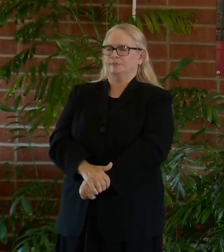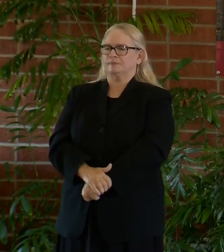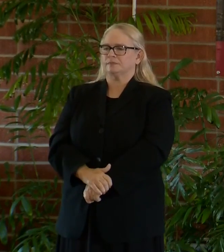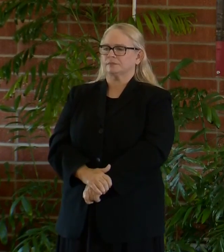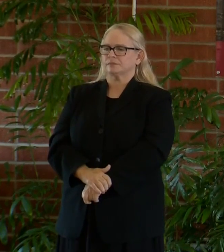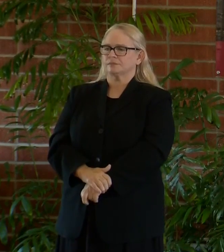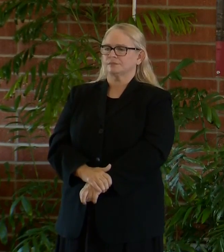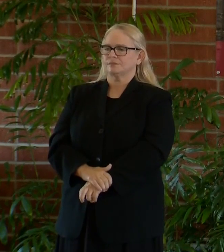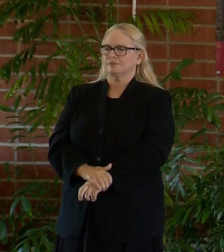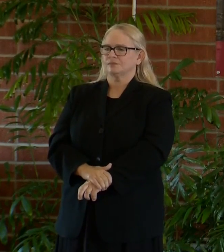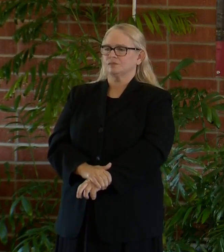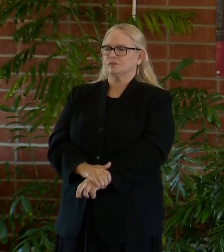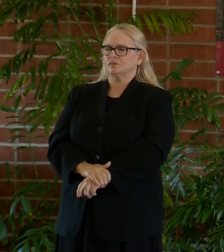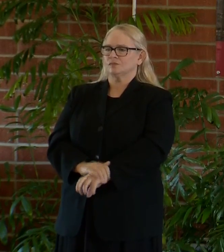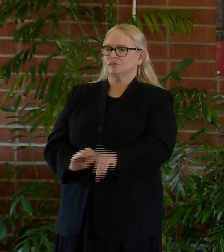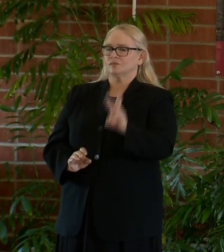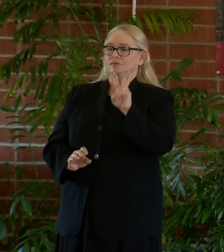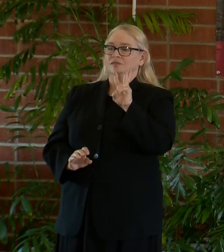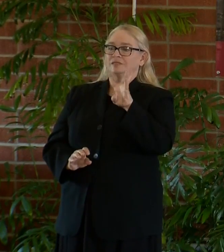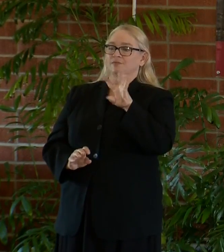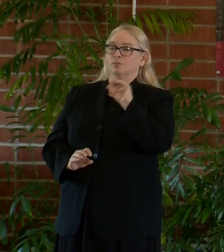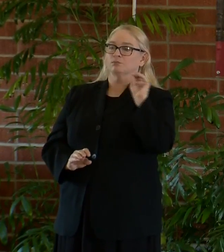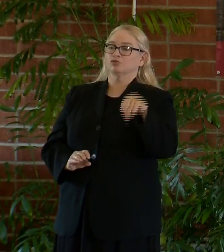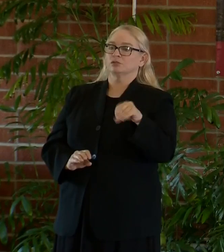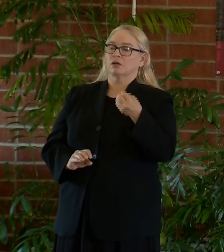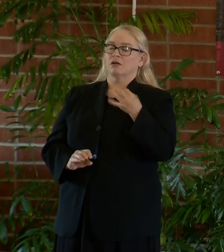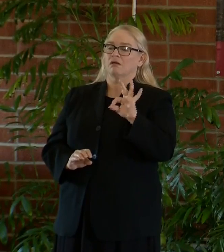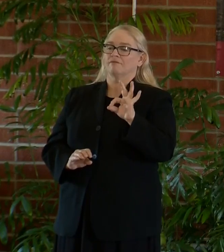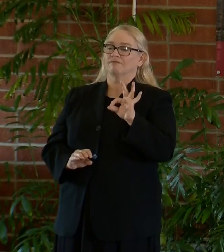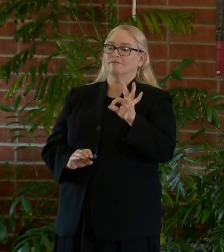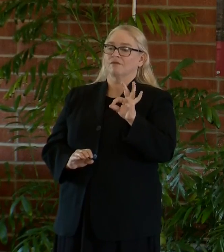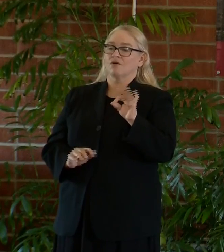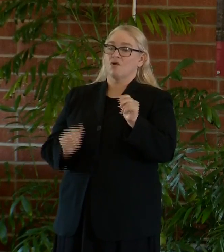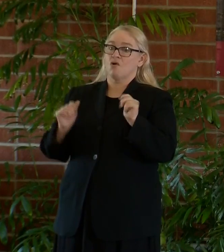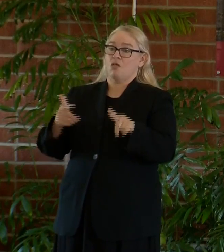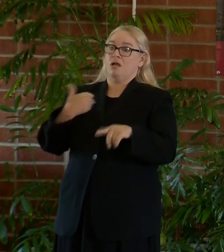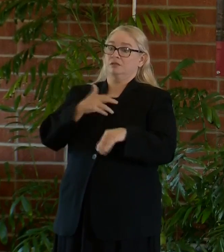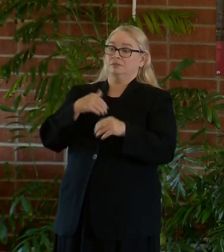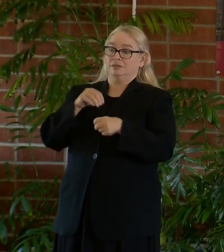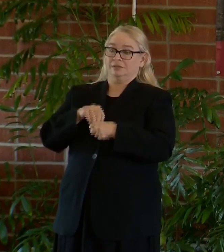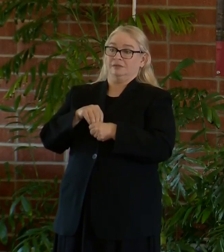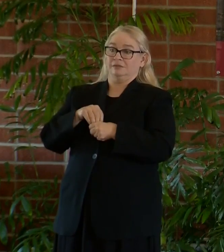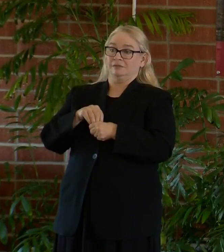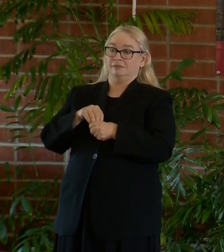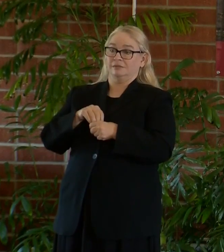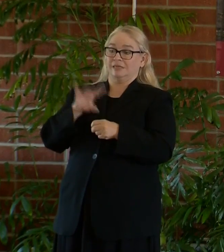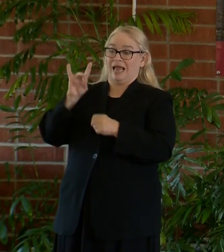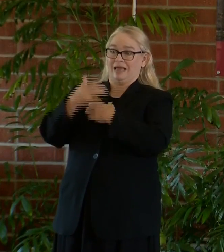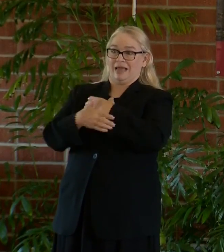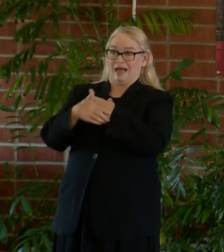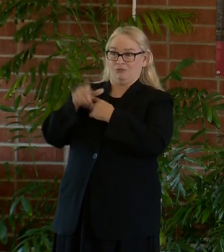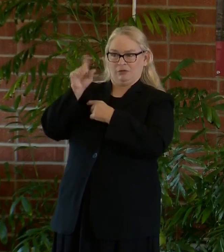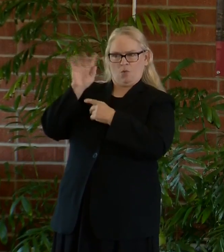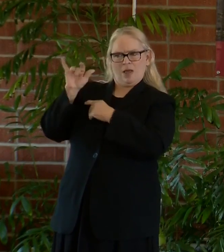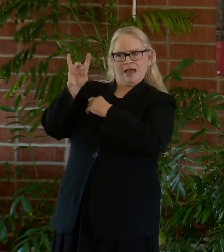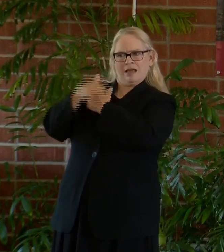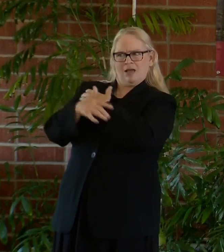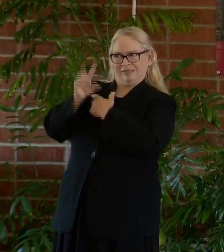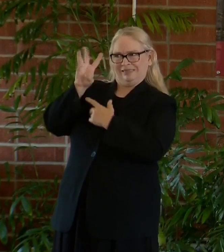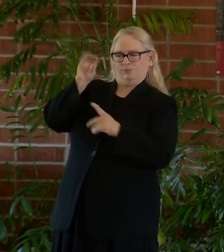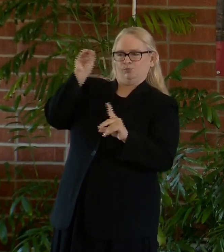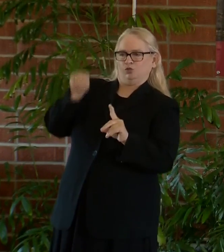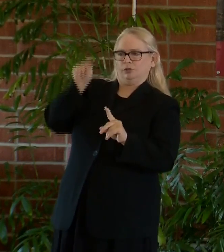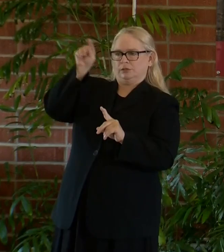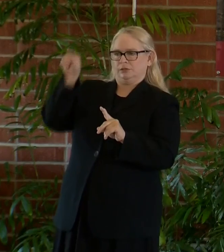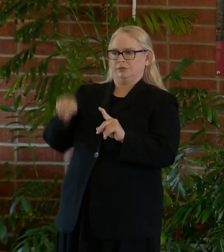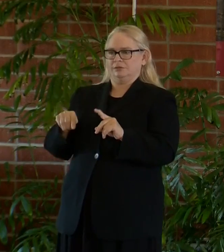of the 45 hospitals in the Central Valley have requested some flexibility on staffing. We're doing that to